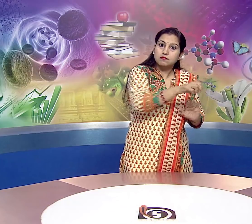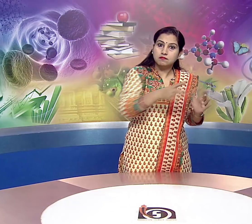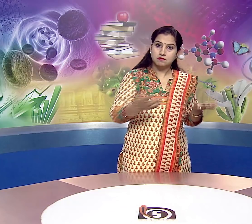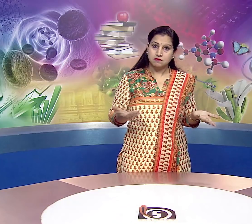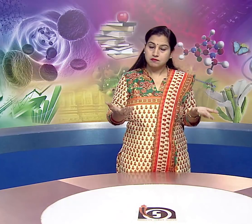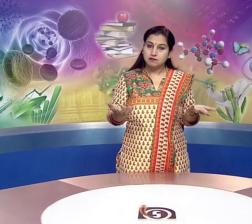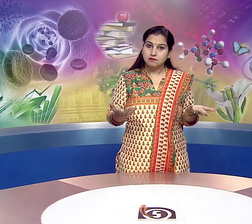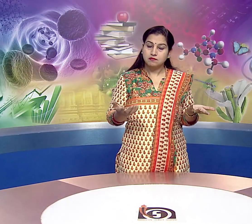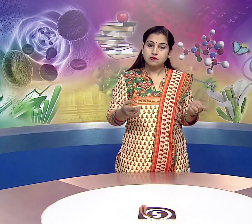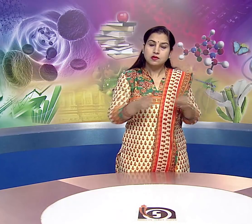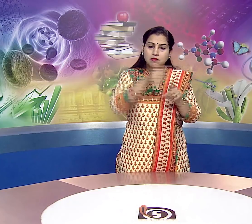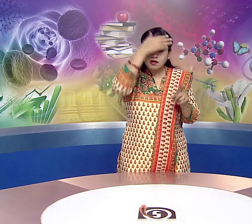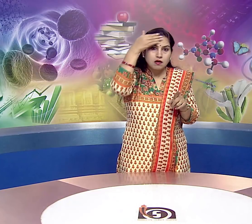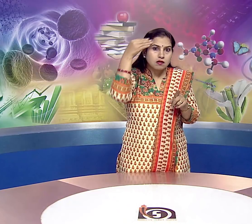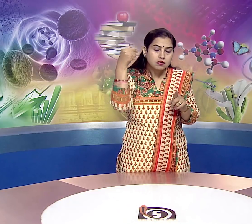and forgot all about